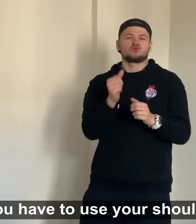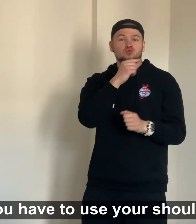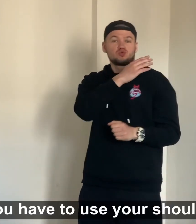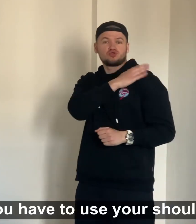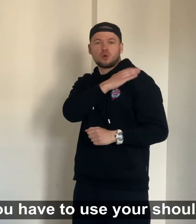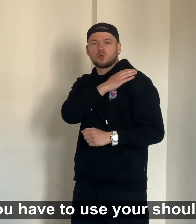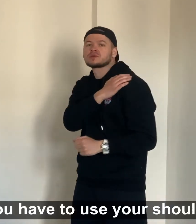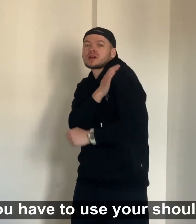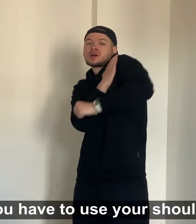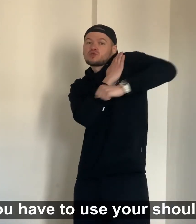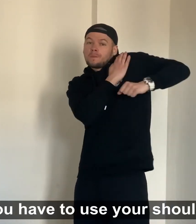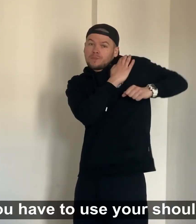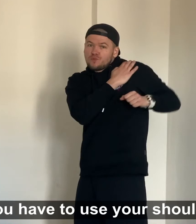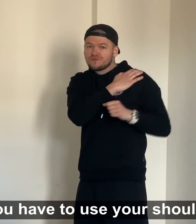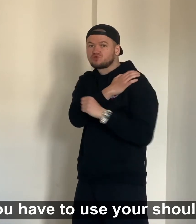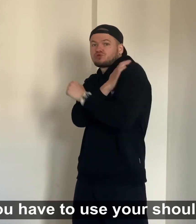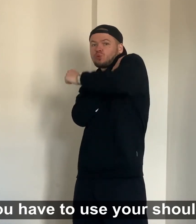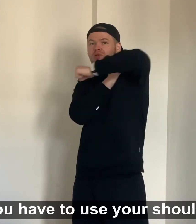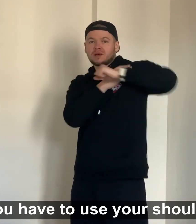You have to use your shoulders too.